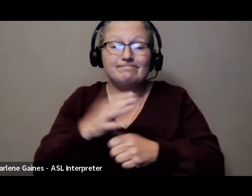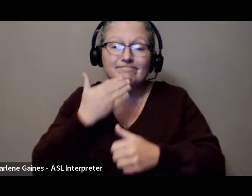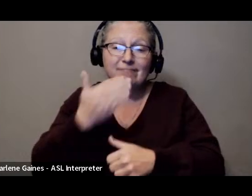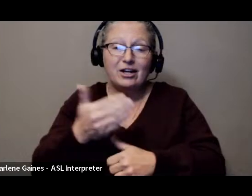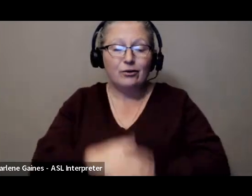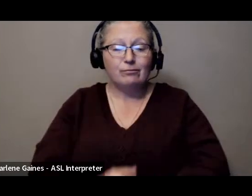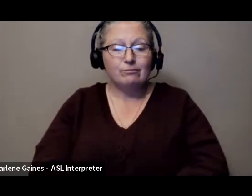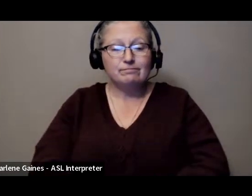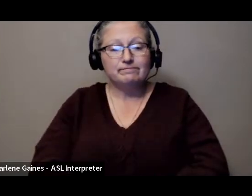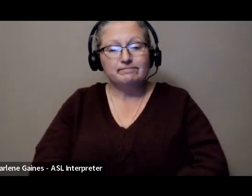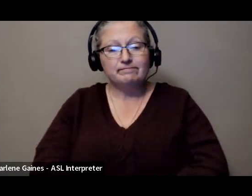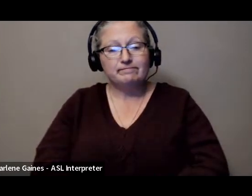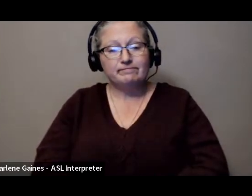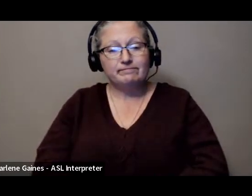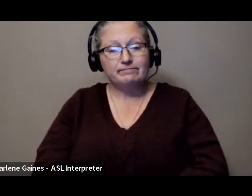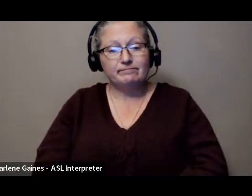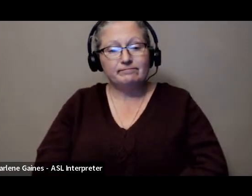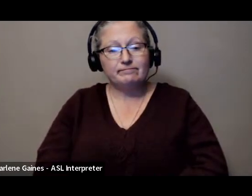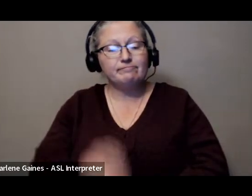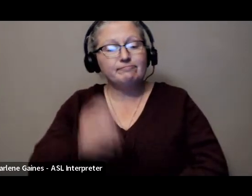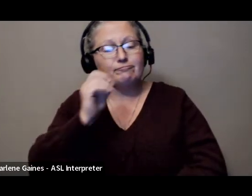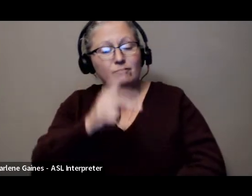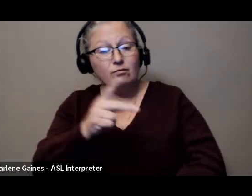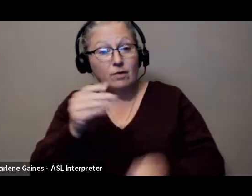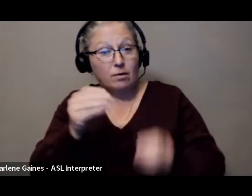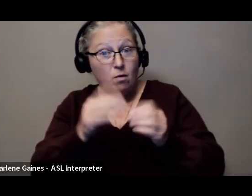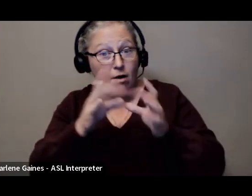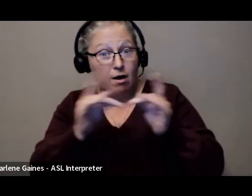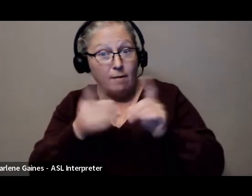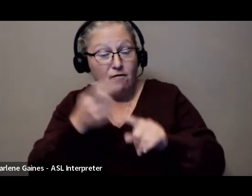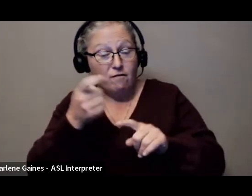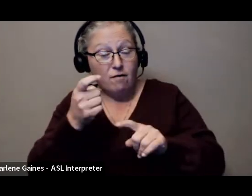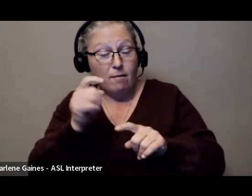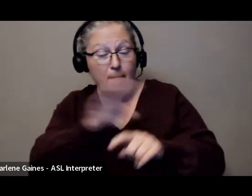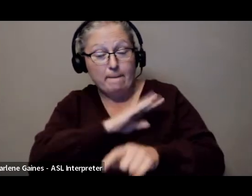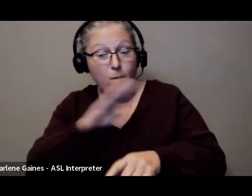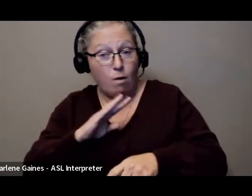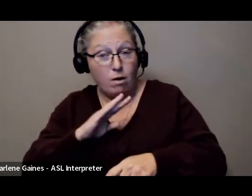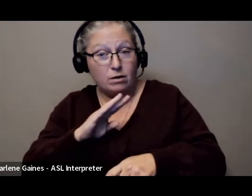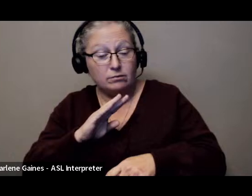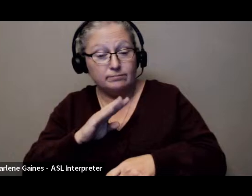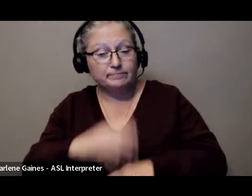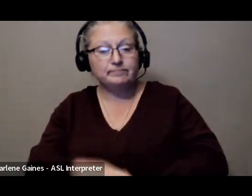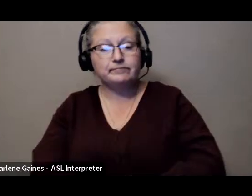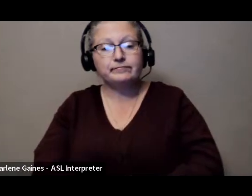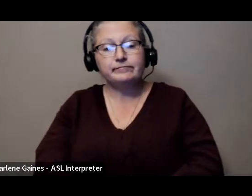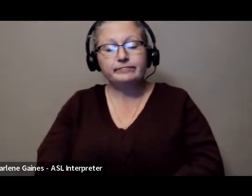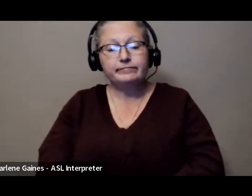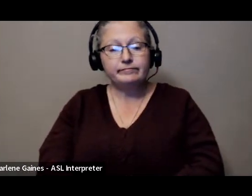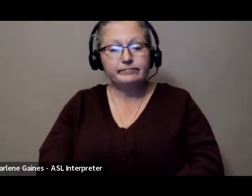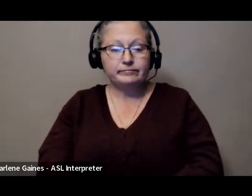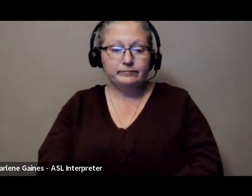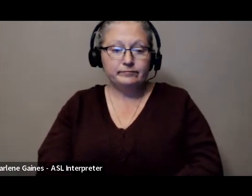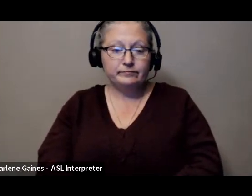you. Okay, are there any comments from our board?